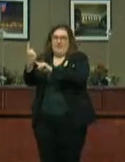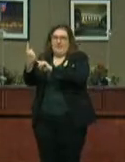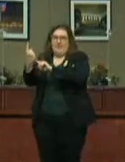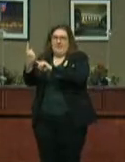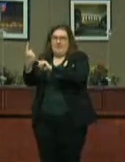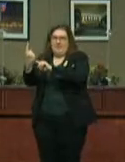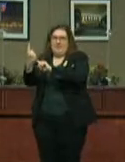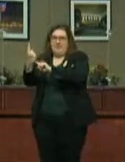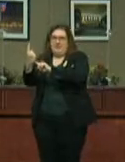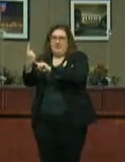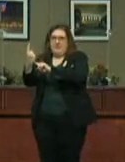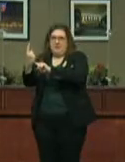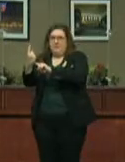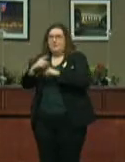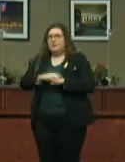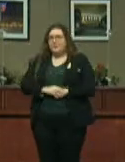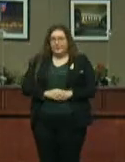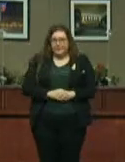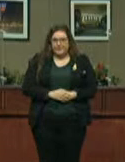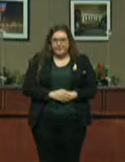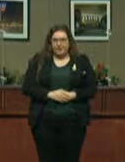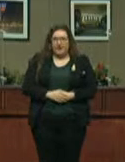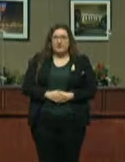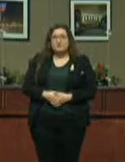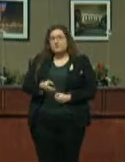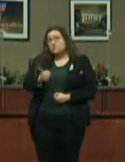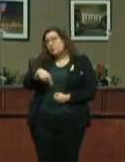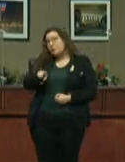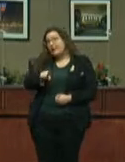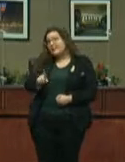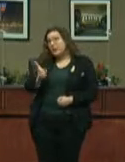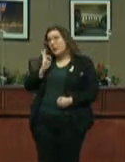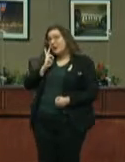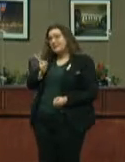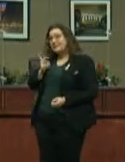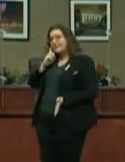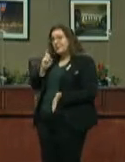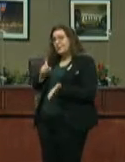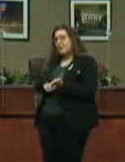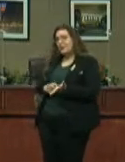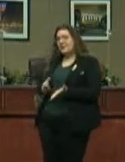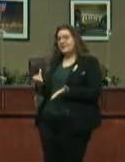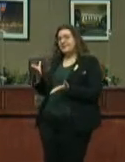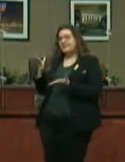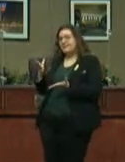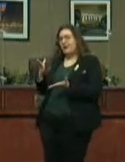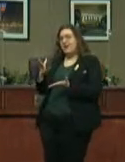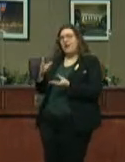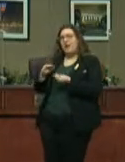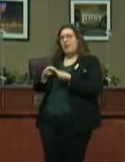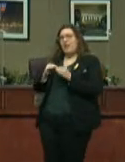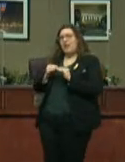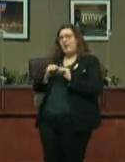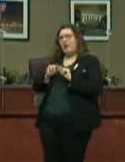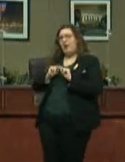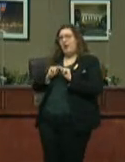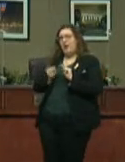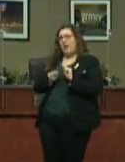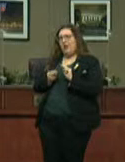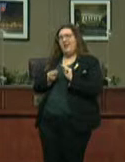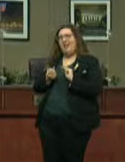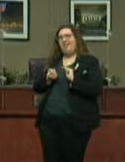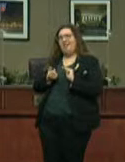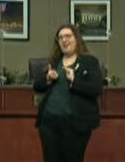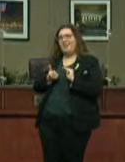COVID and non-COVID cases. And if you can see, we have seen a small decline in the use of